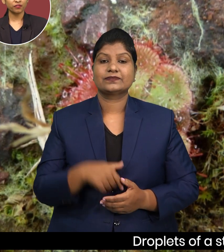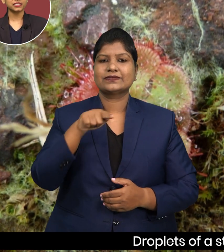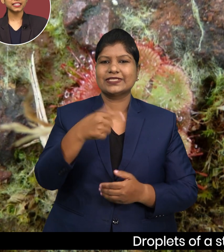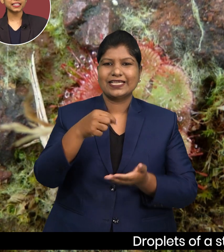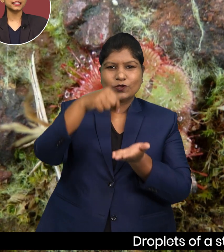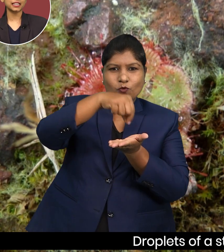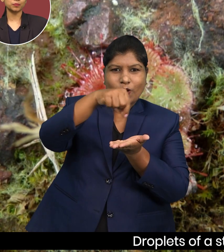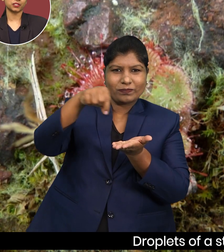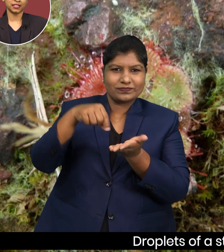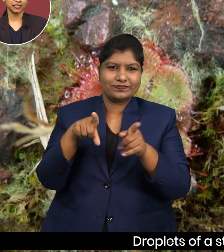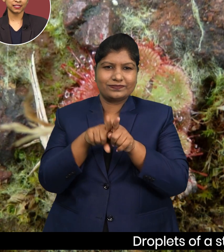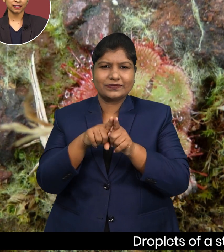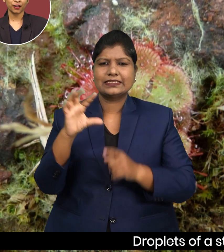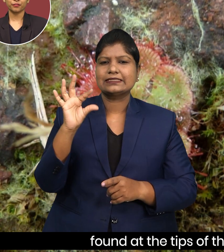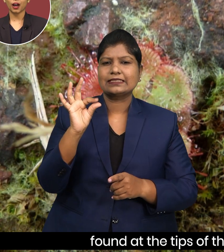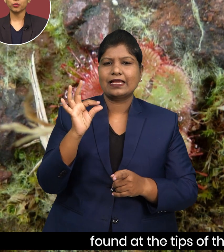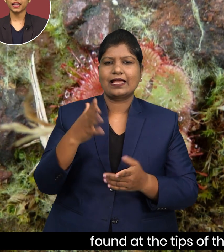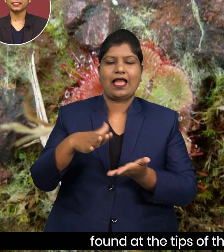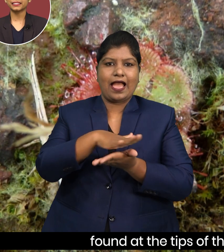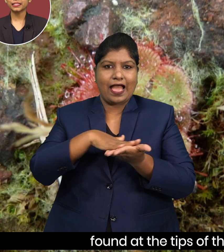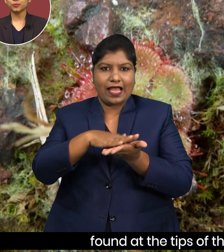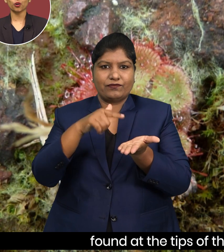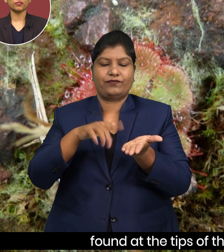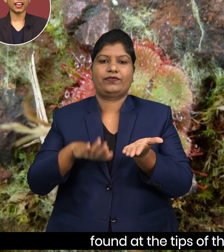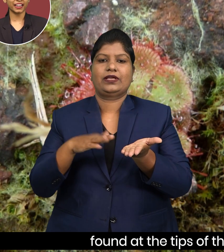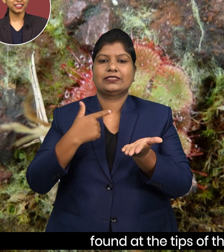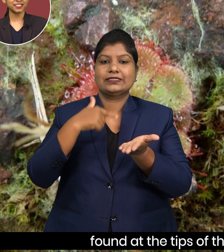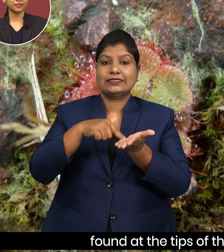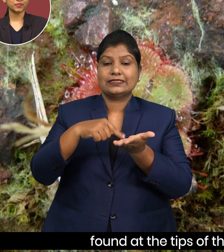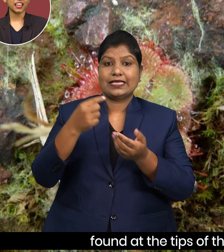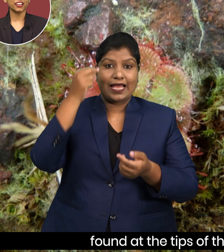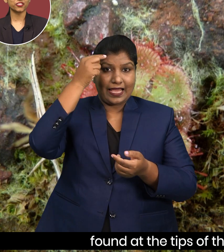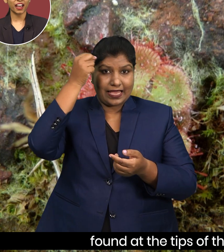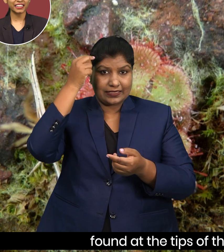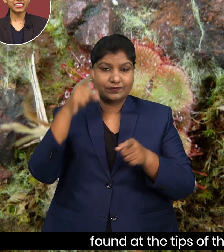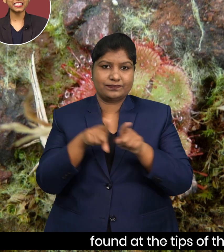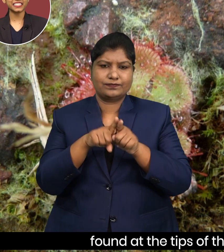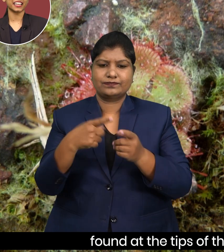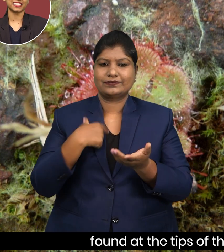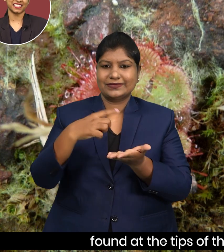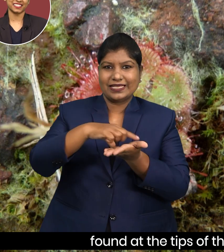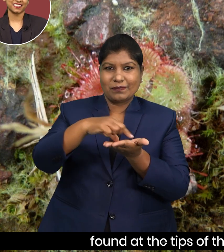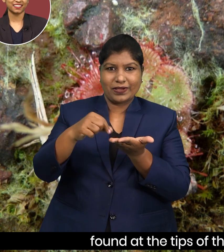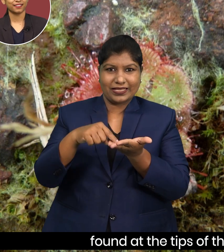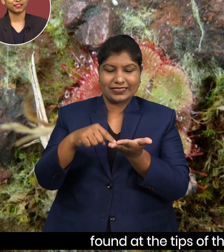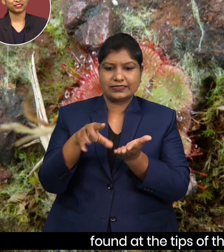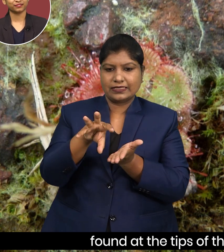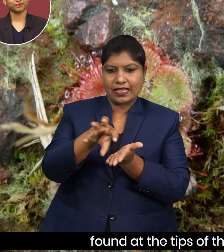Droplets of a sticky substance found at the tips of the hairs attract